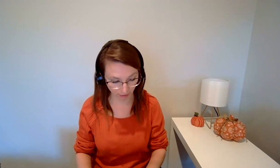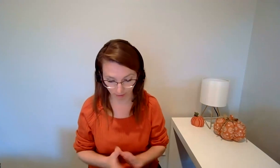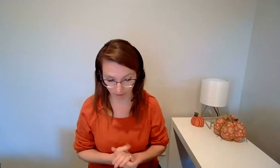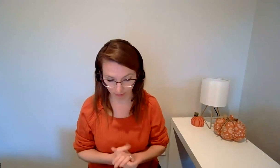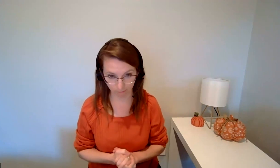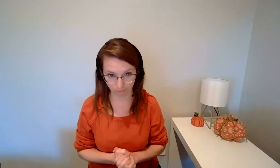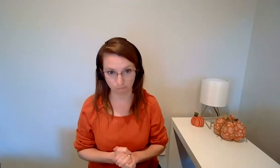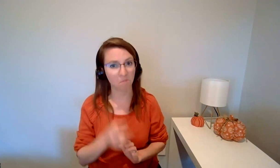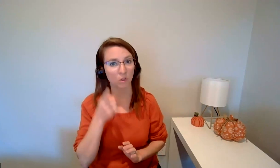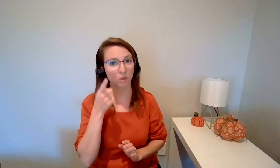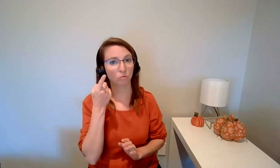Um,